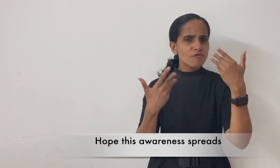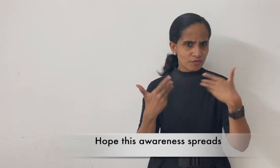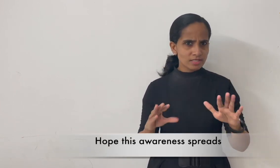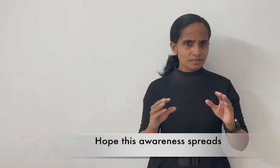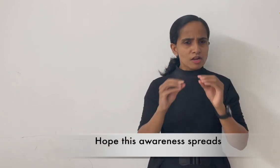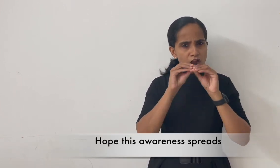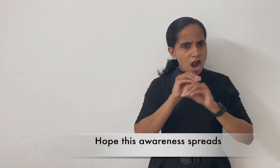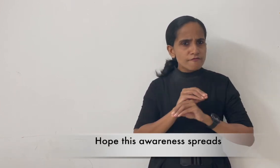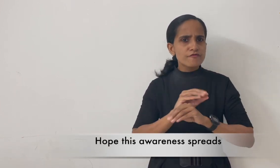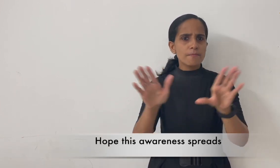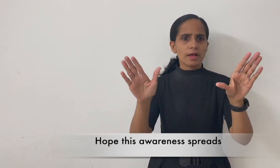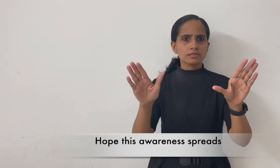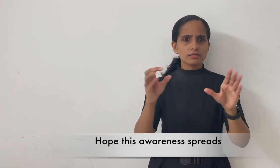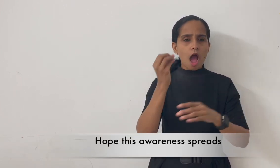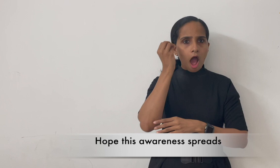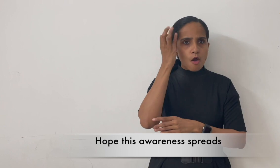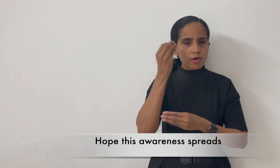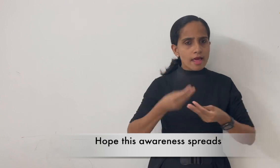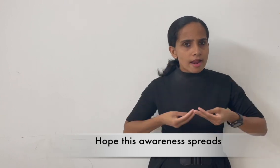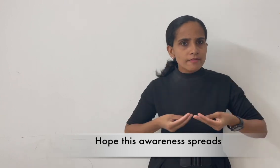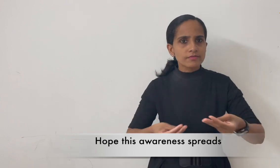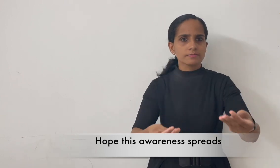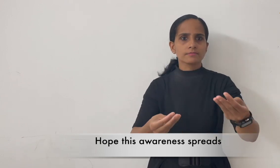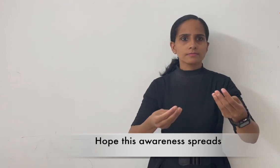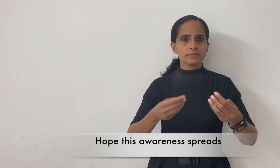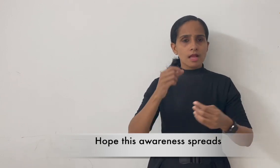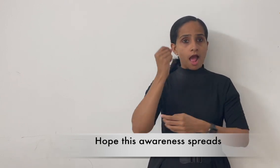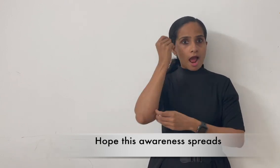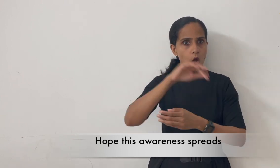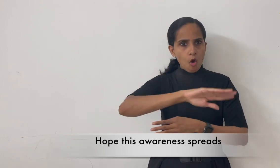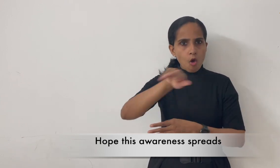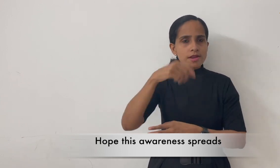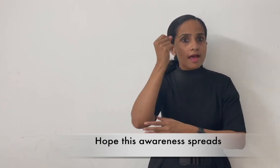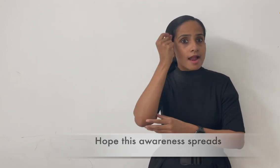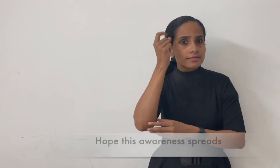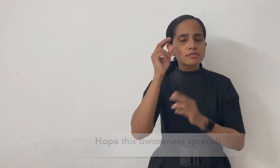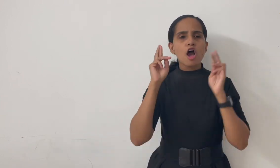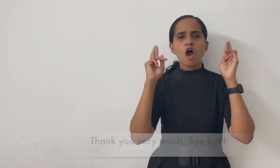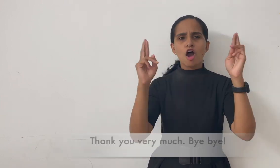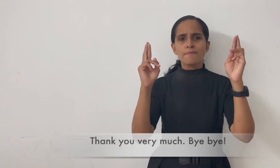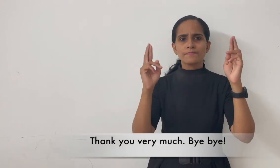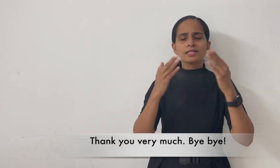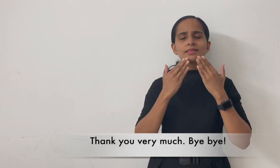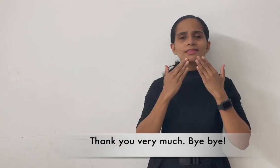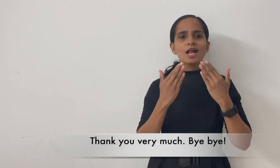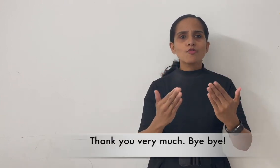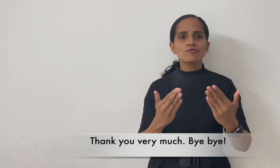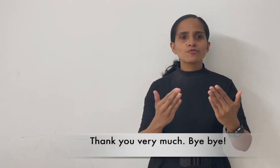Hope this awareness spreads. Thank you very much. Bye-bye.